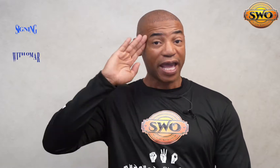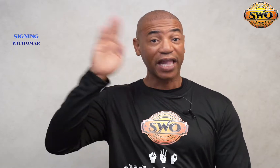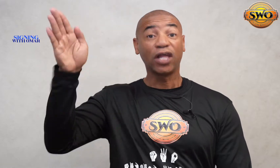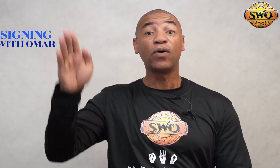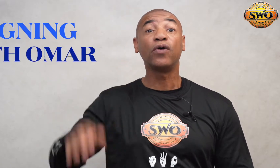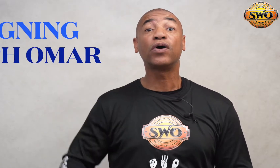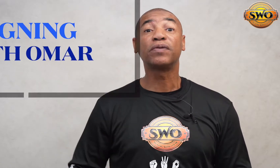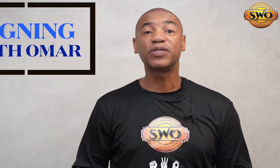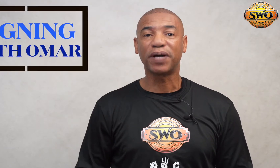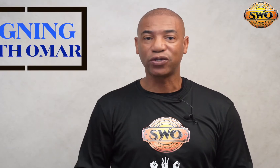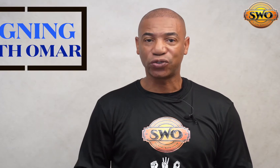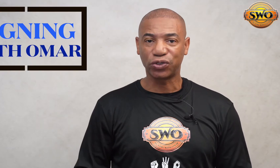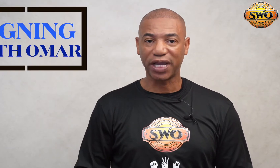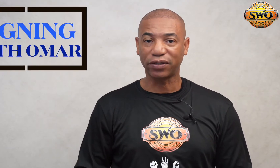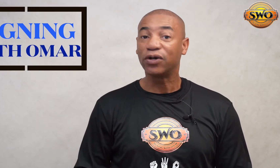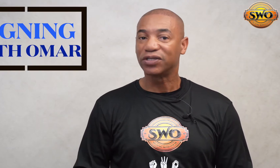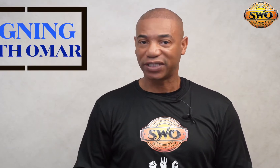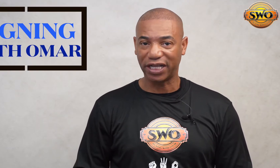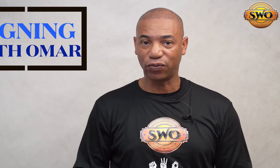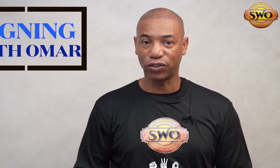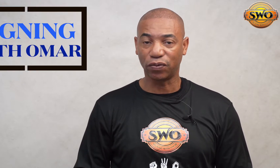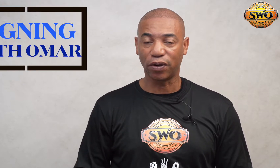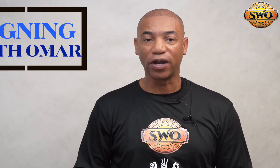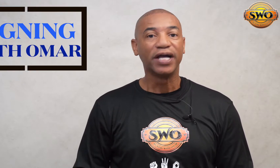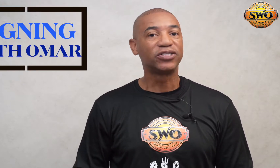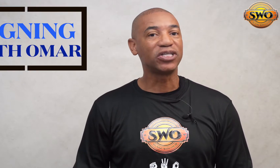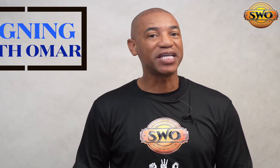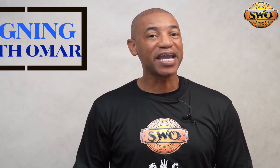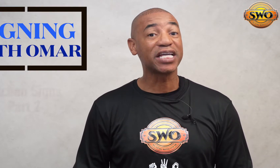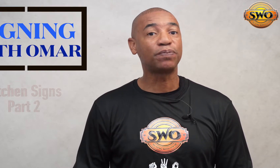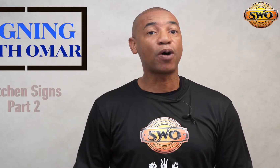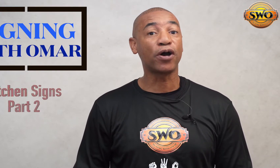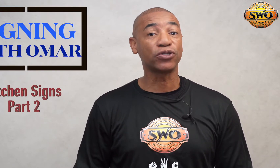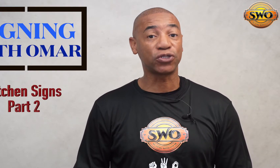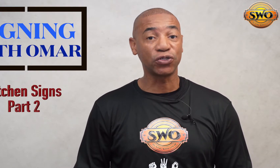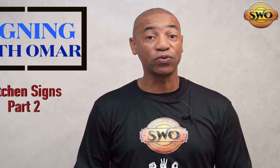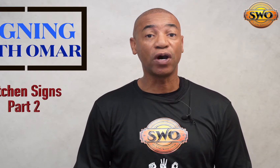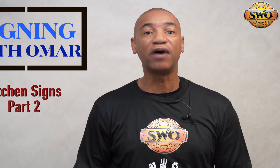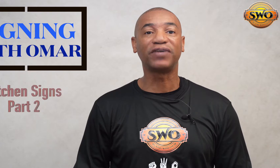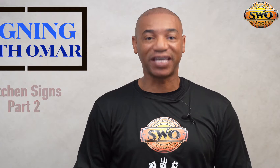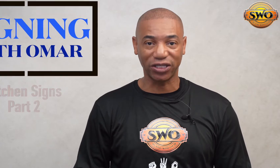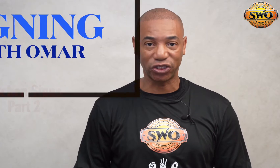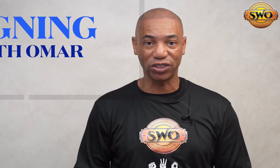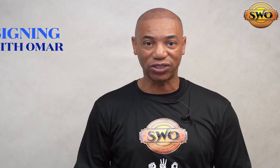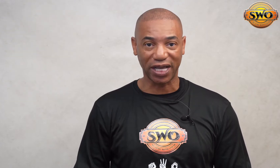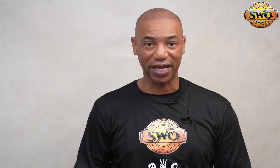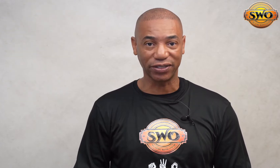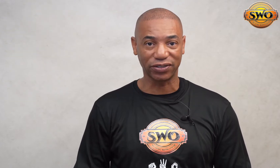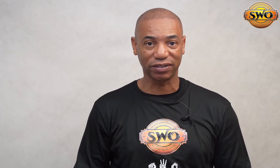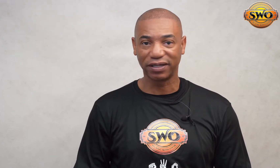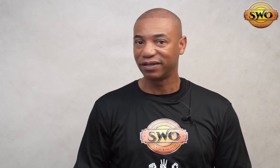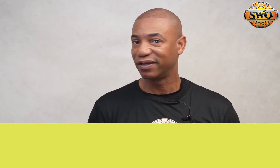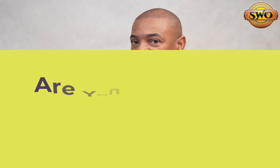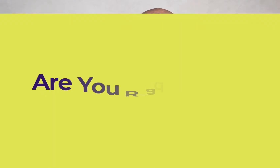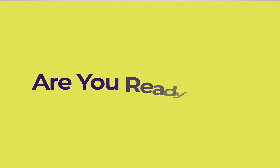Hello and welcome to my YouTube channel, Signing with Omar. Today is part 2 of Kitchen Signs. Are you